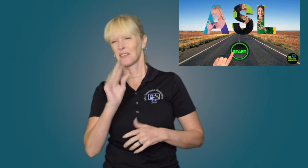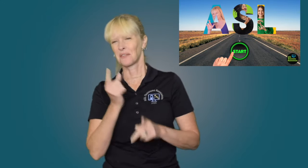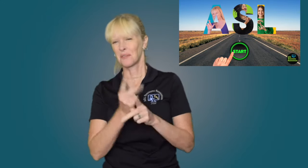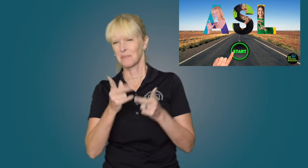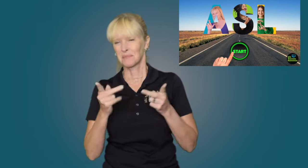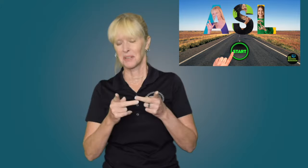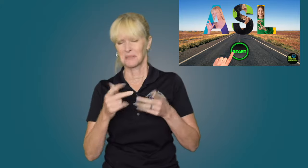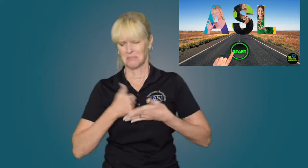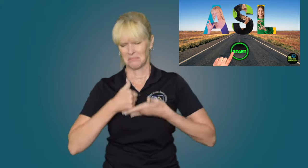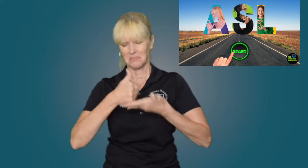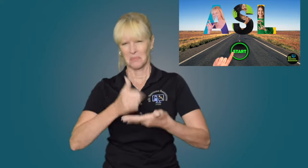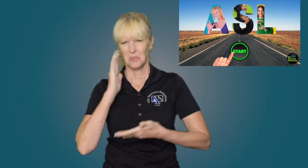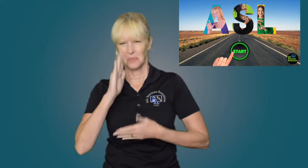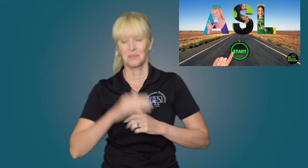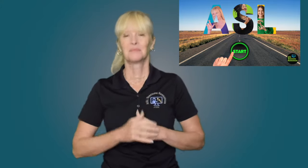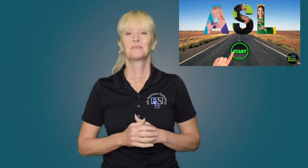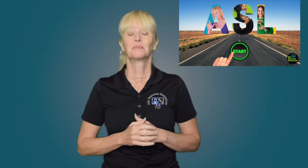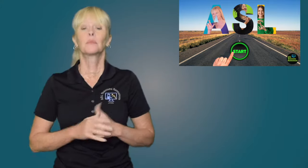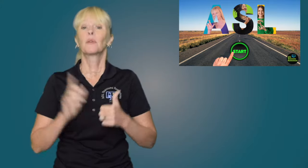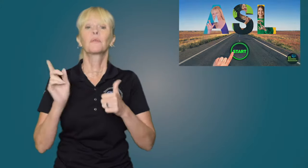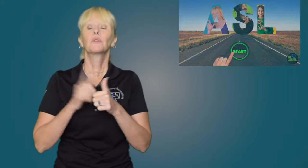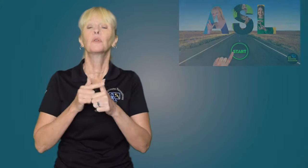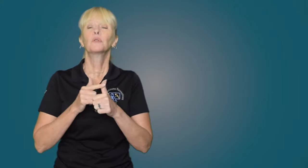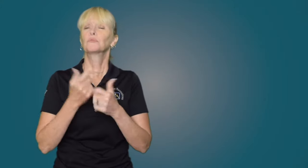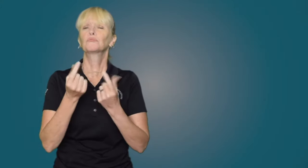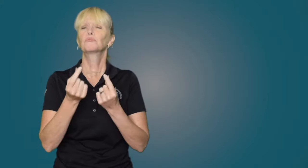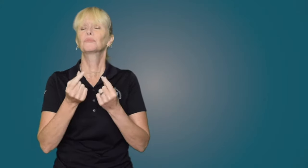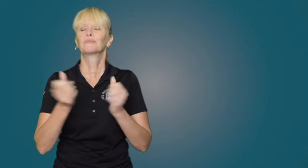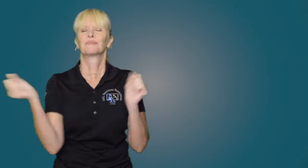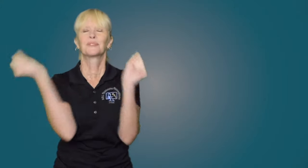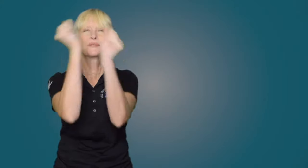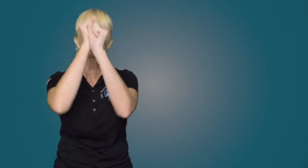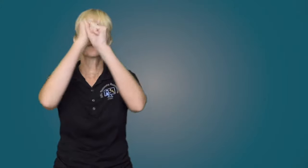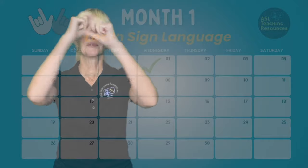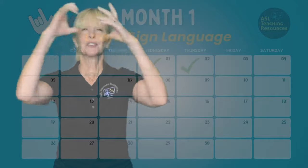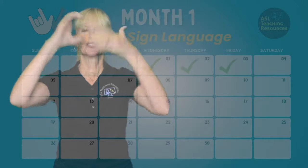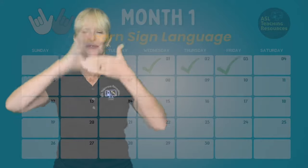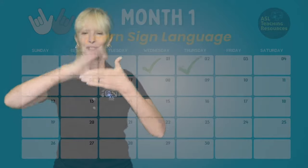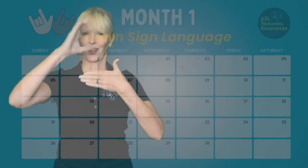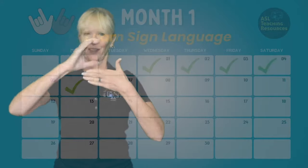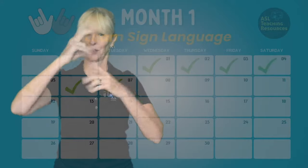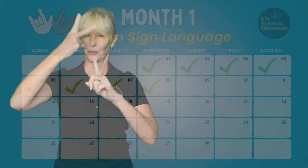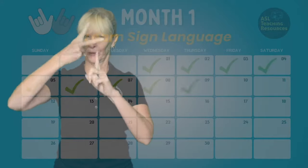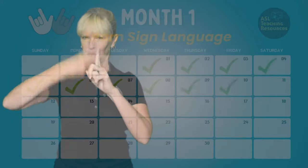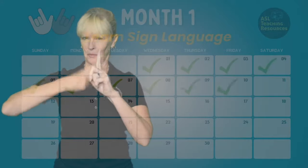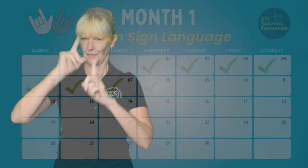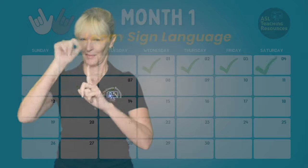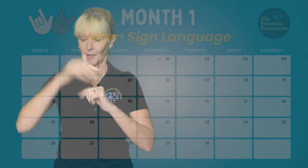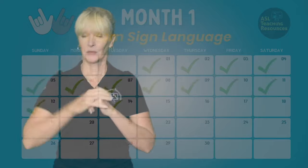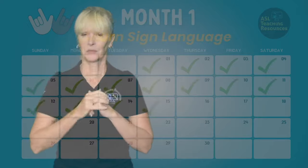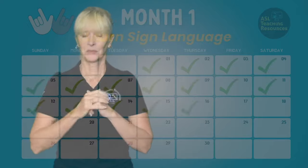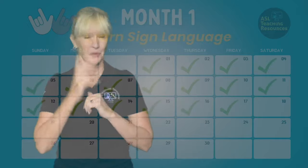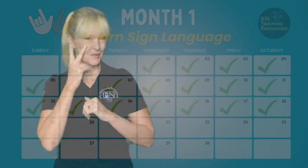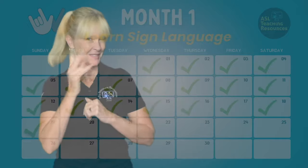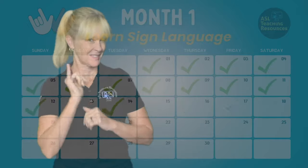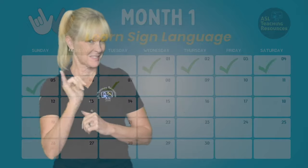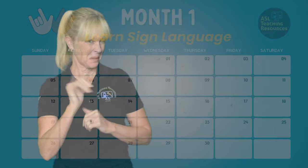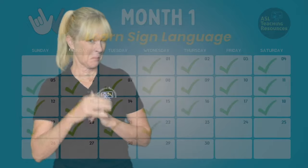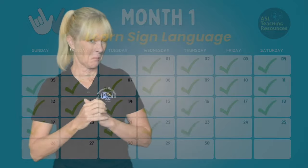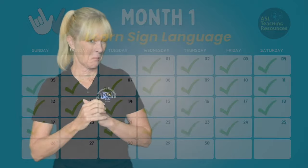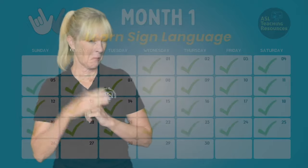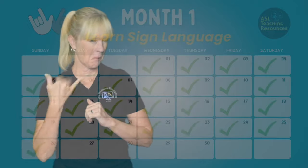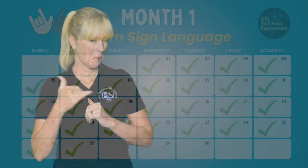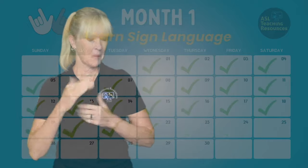here to help you get started on the right track. First, I want you to envision your calendar 2 months from now. Do you see what I'm